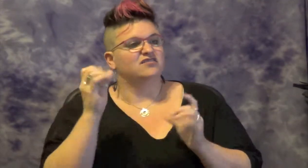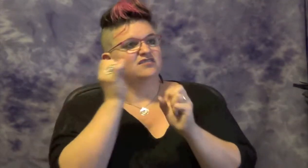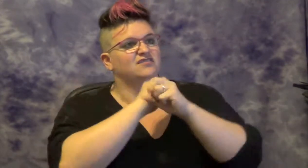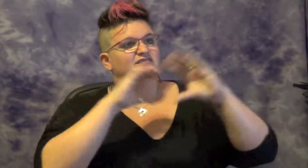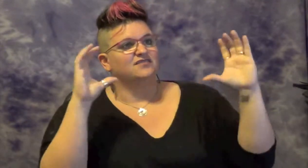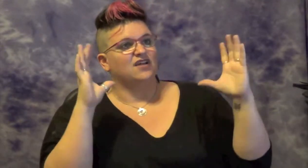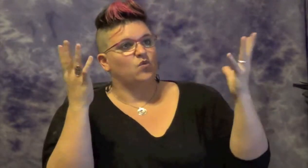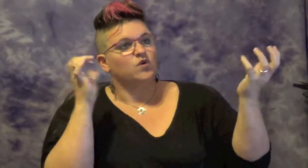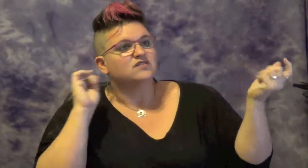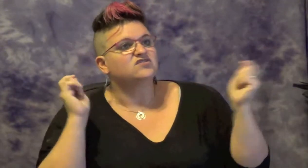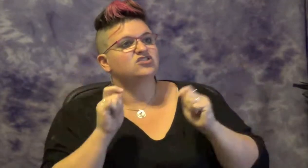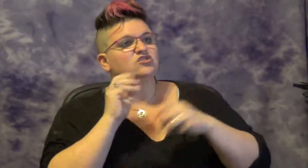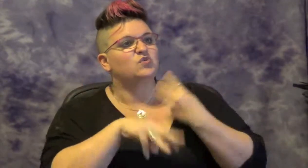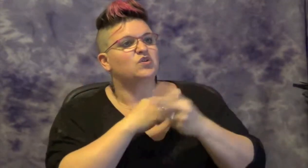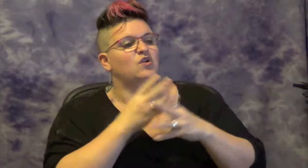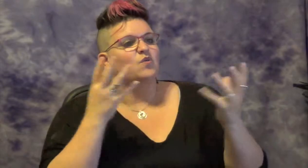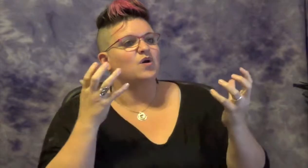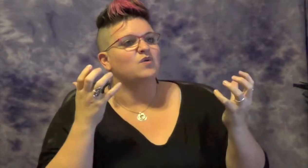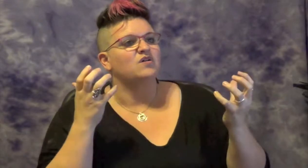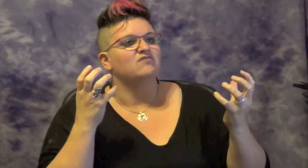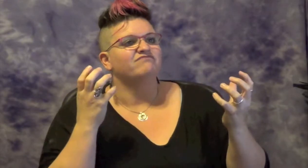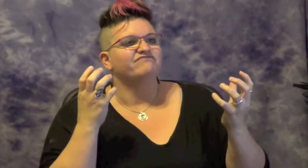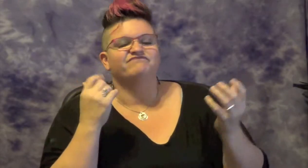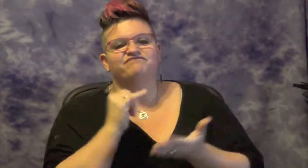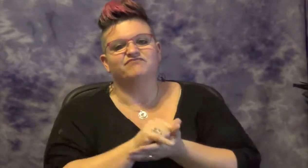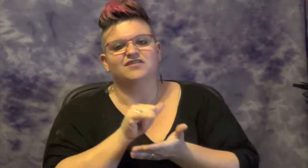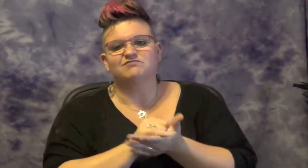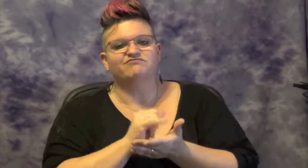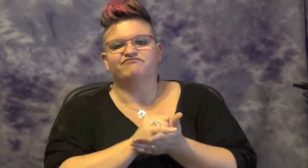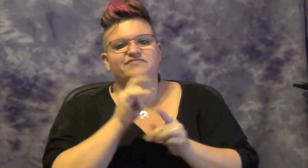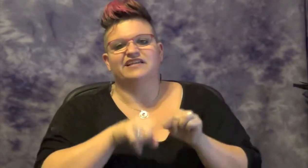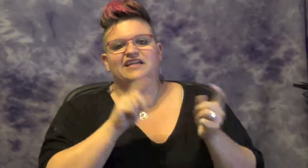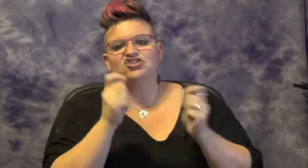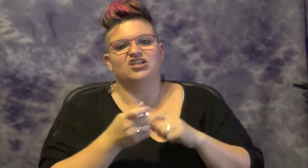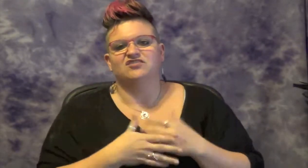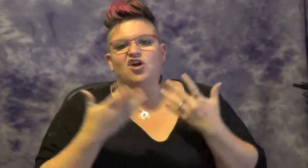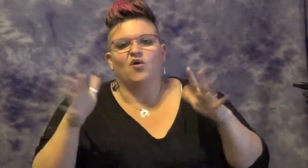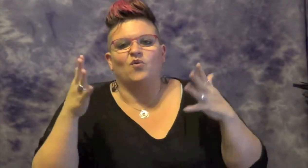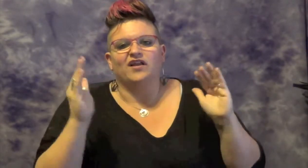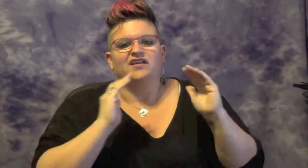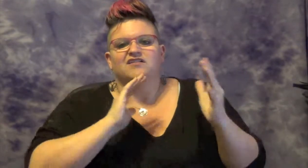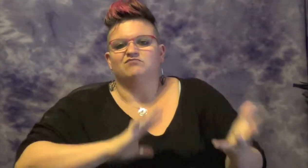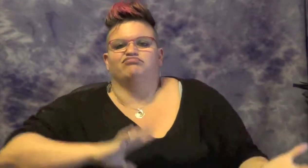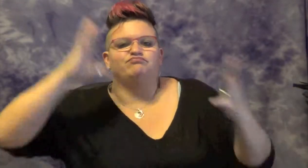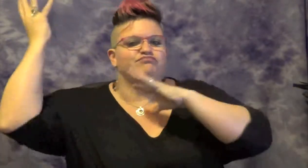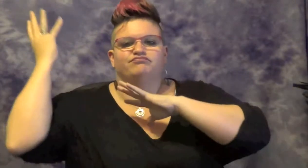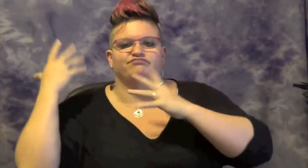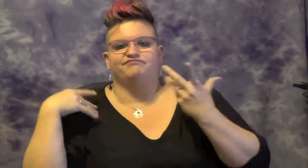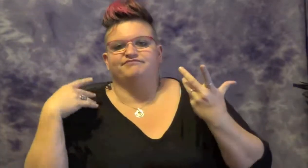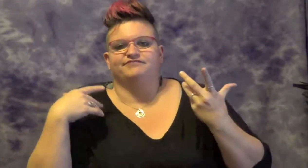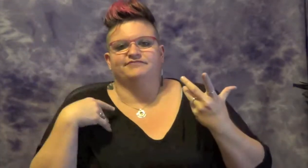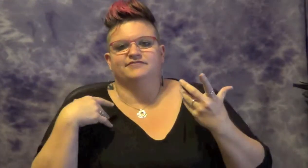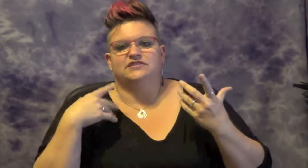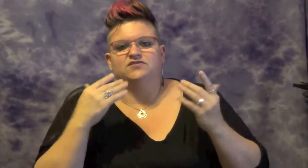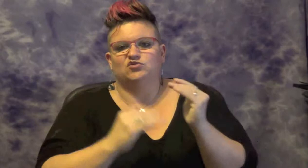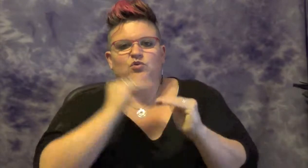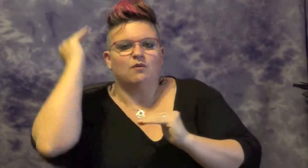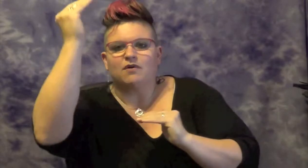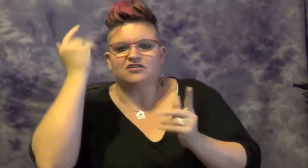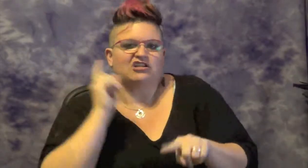Deaf people also feel that they want to change the world, but they feel like it's not possible because